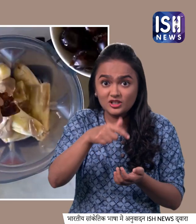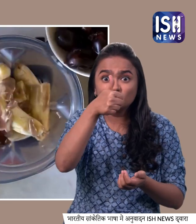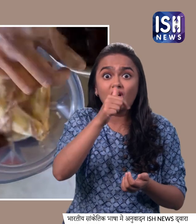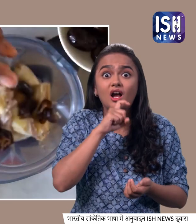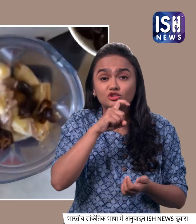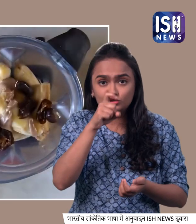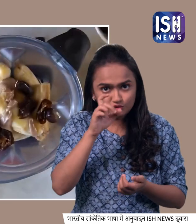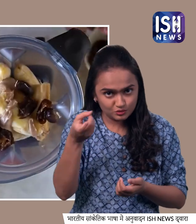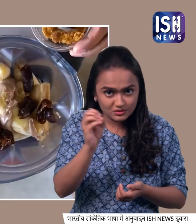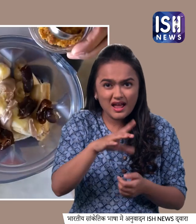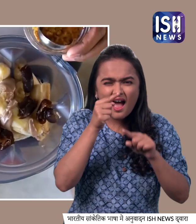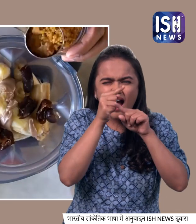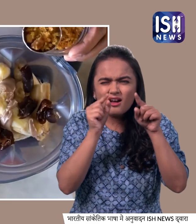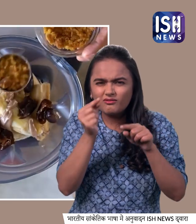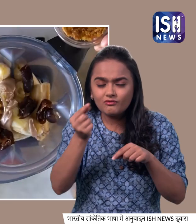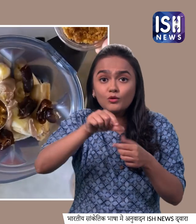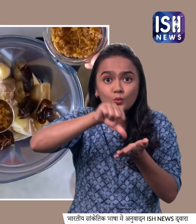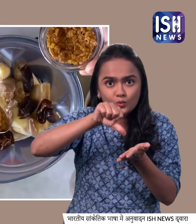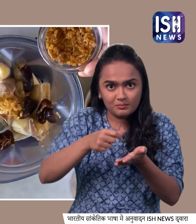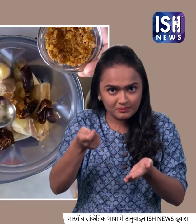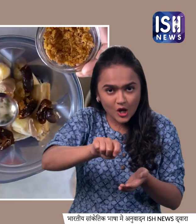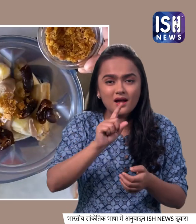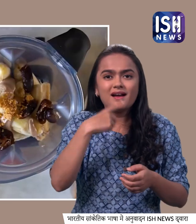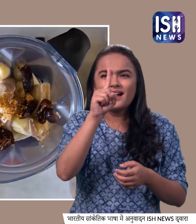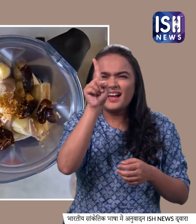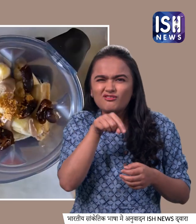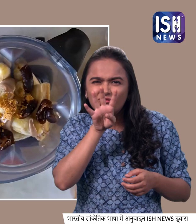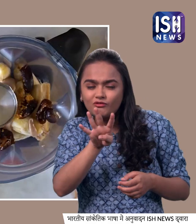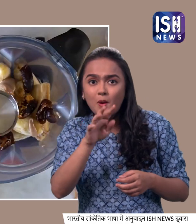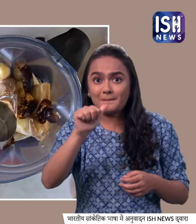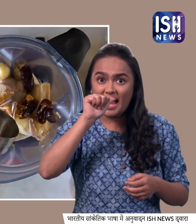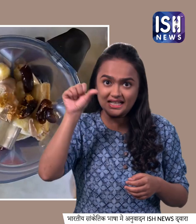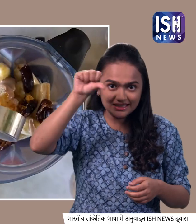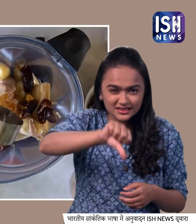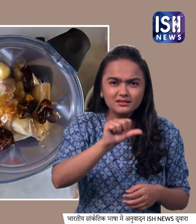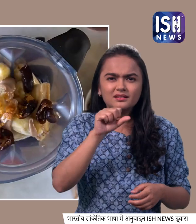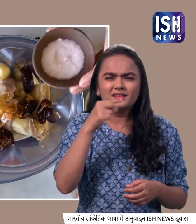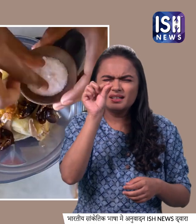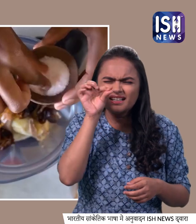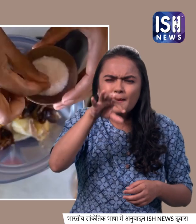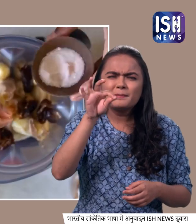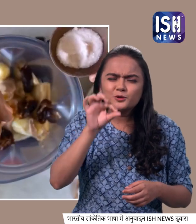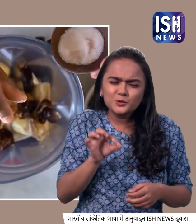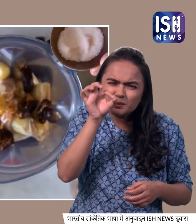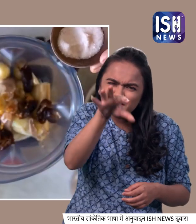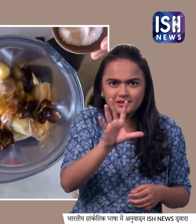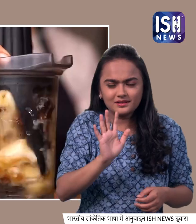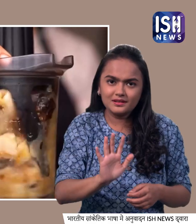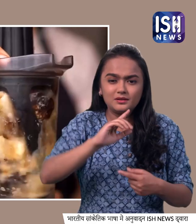tablespoons, 1 tbsp of sugar powder, 1 tbsp of water, 1 of water. So let's